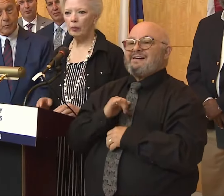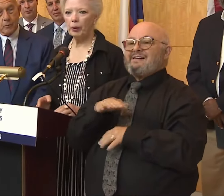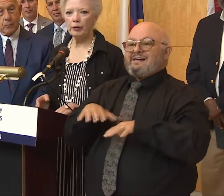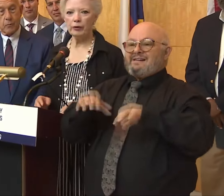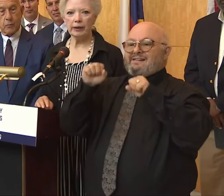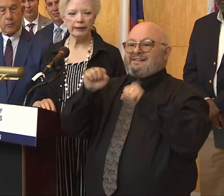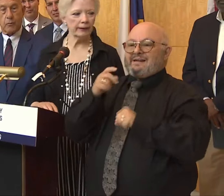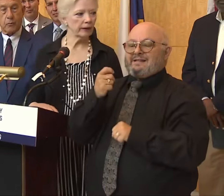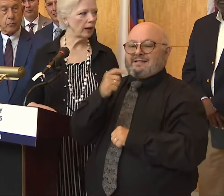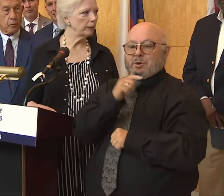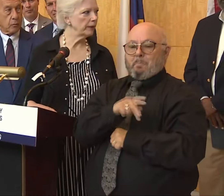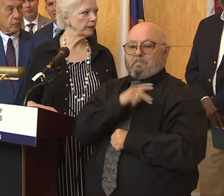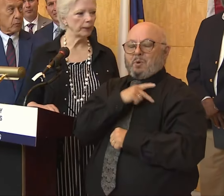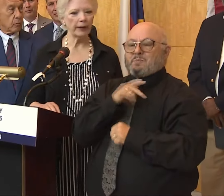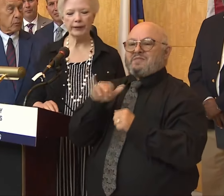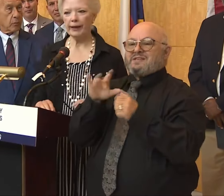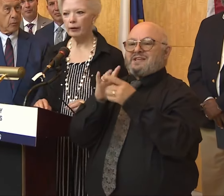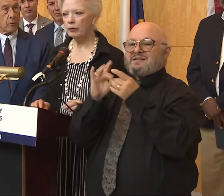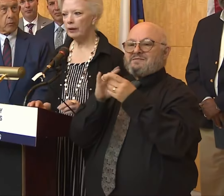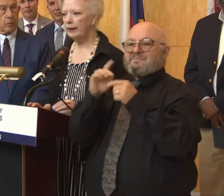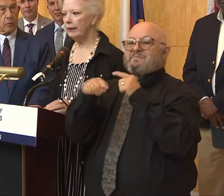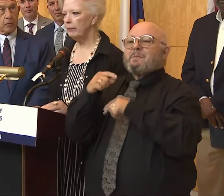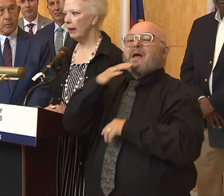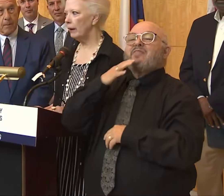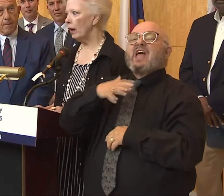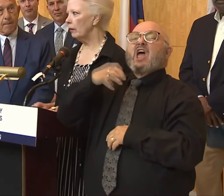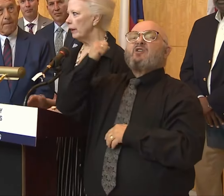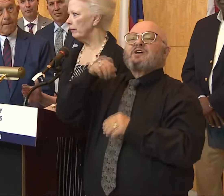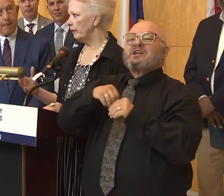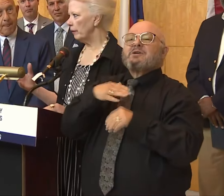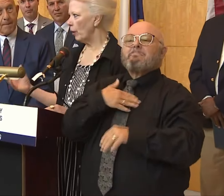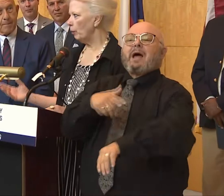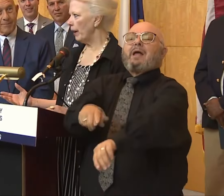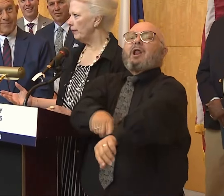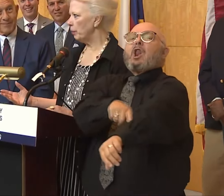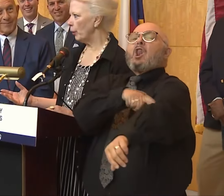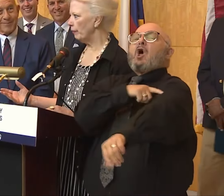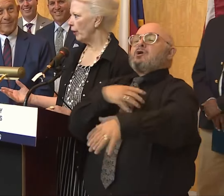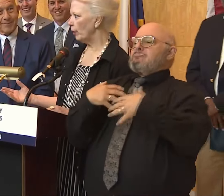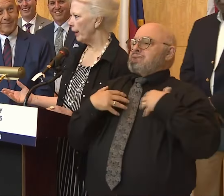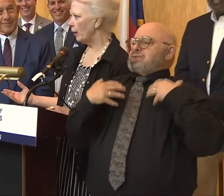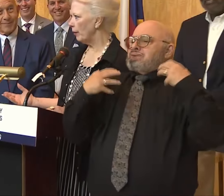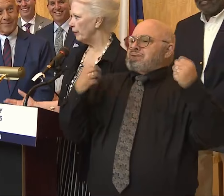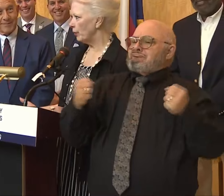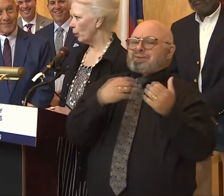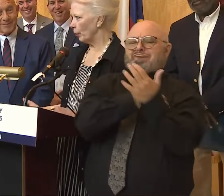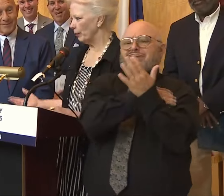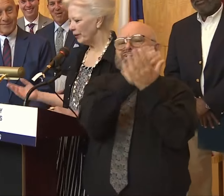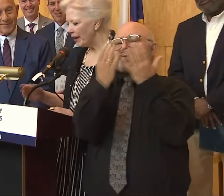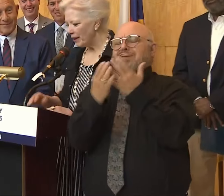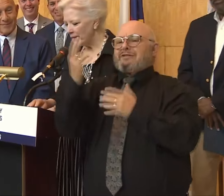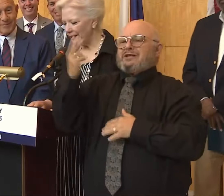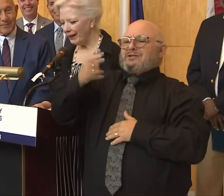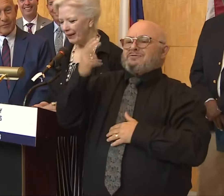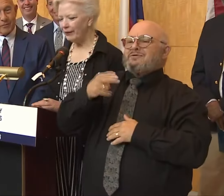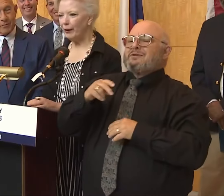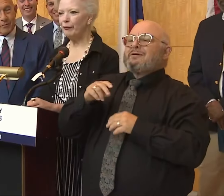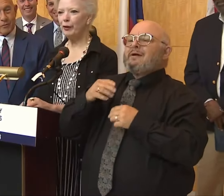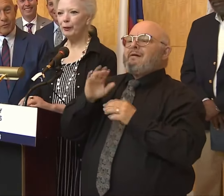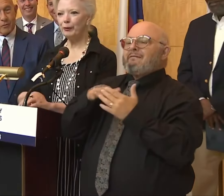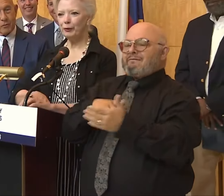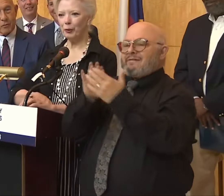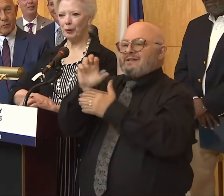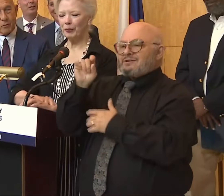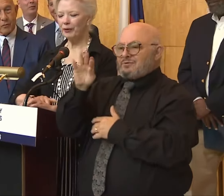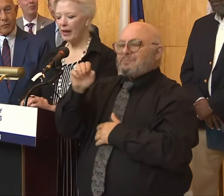a little personally these comments about the elderly and my long and robust portfolio of storms. But yes, a